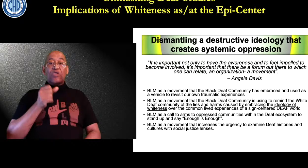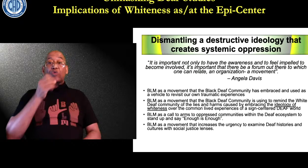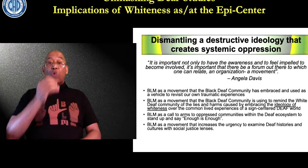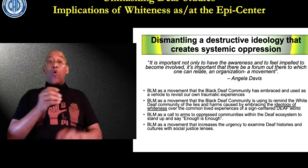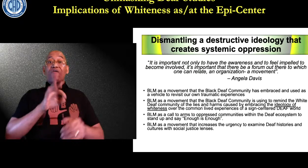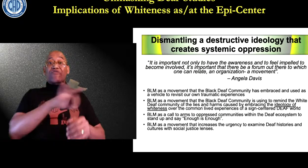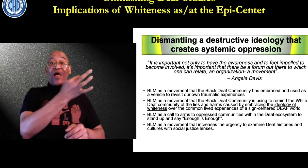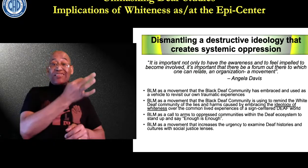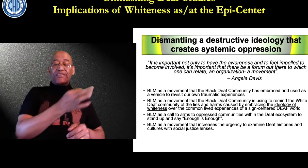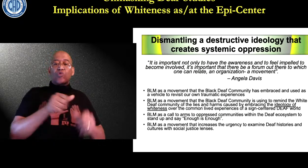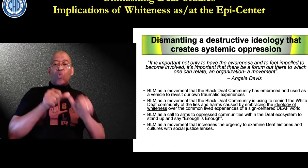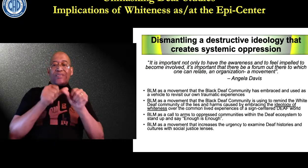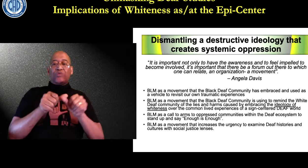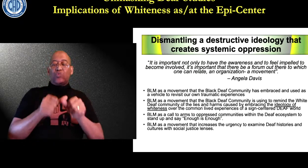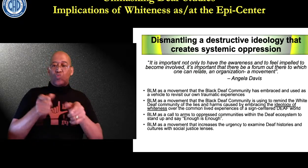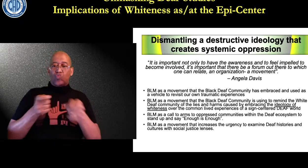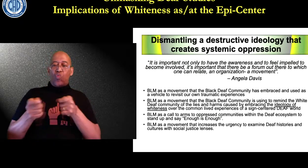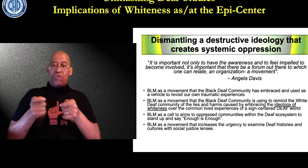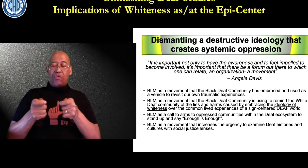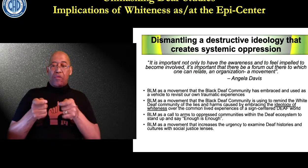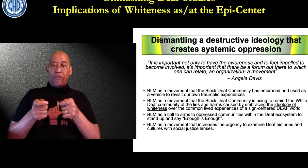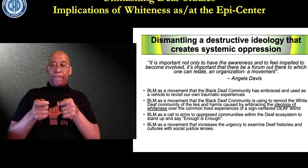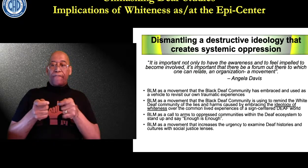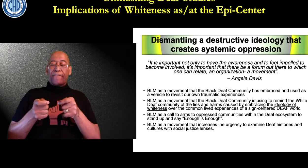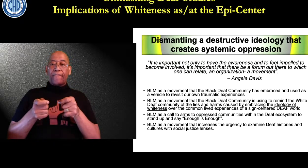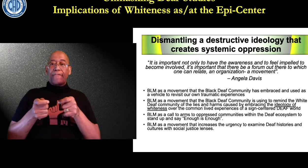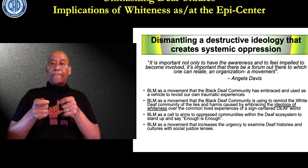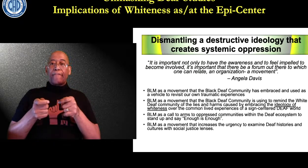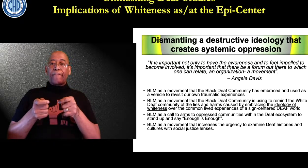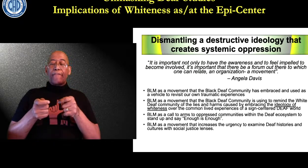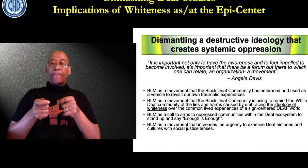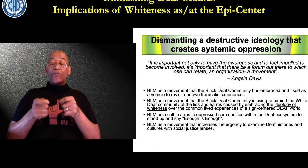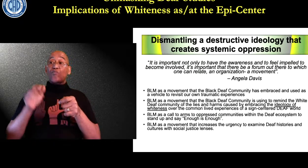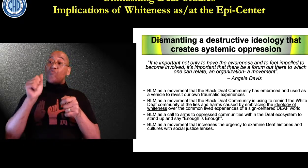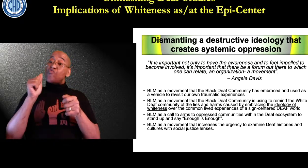So who controls that